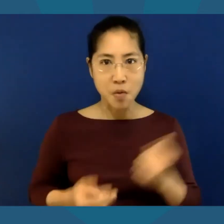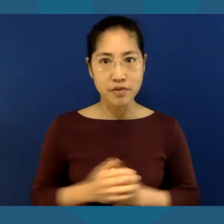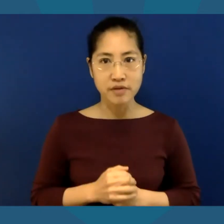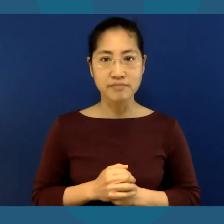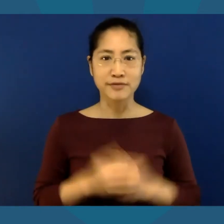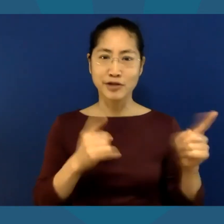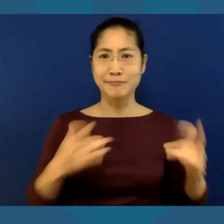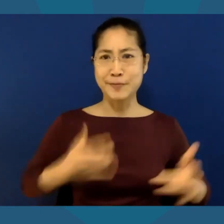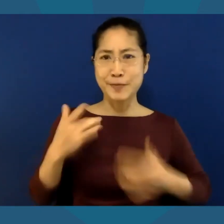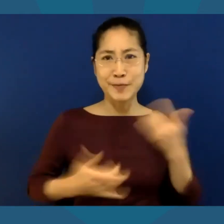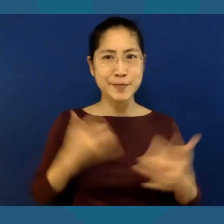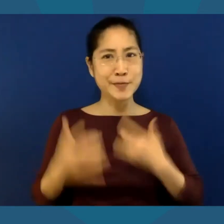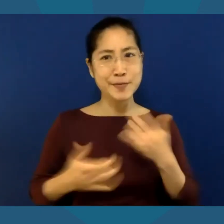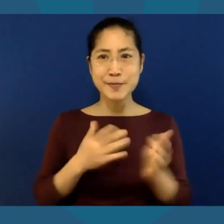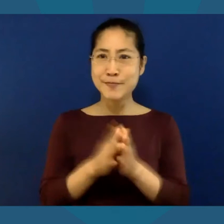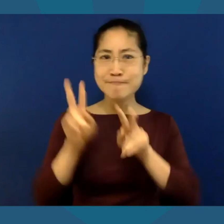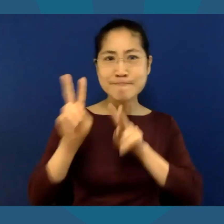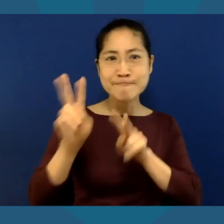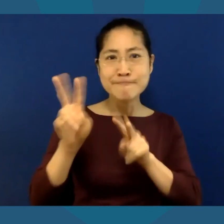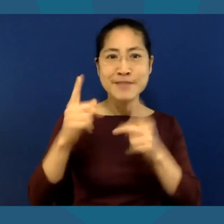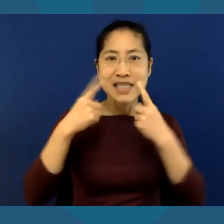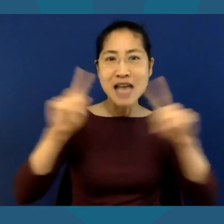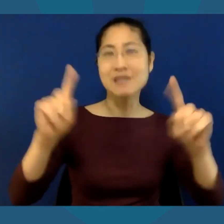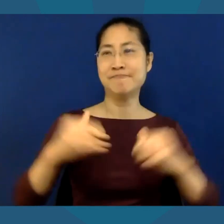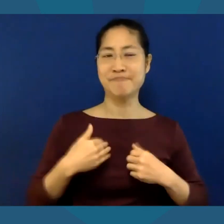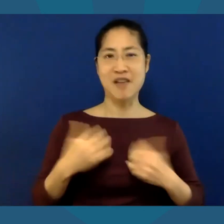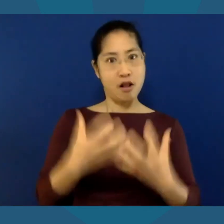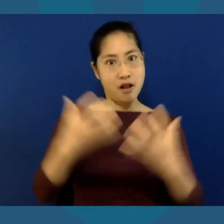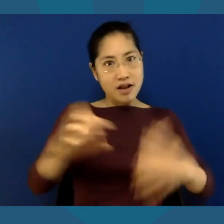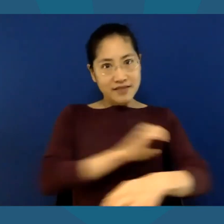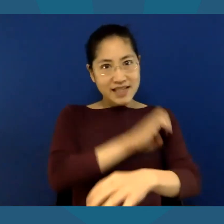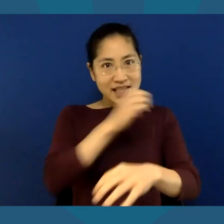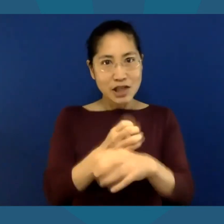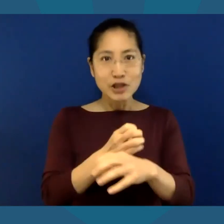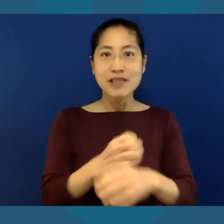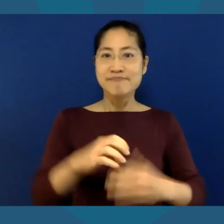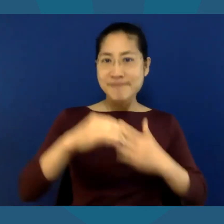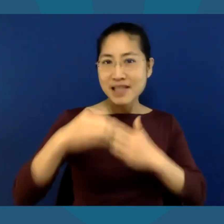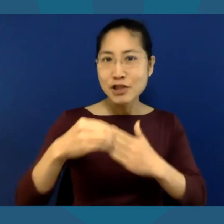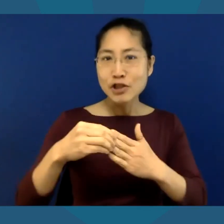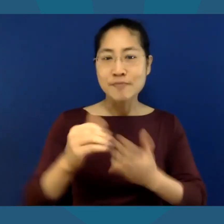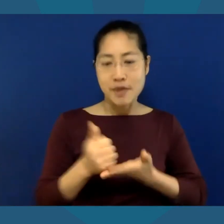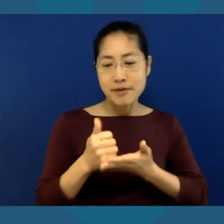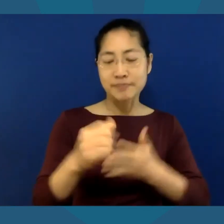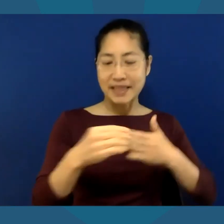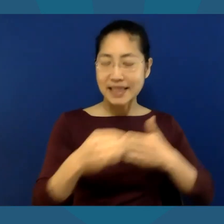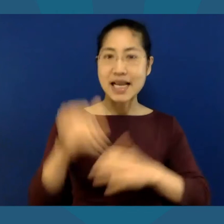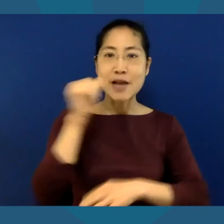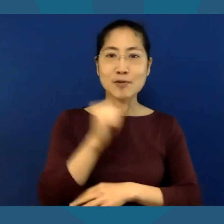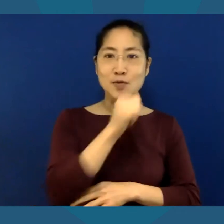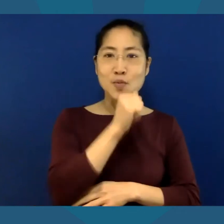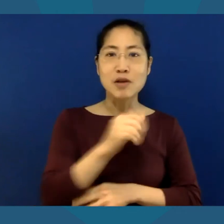Rosanna is delighted for her success in bringing together the collective energy and